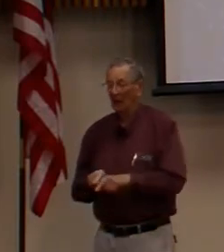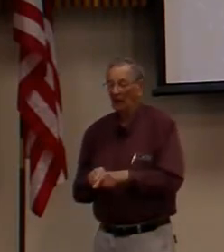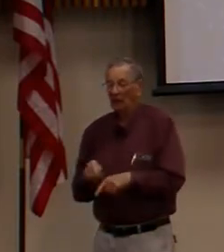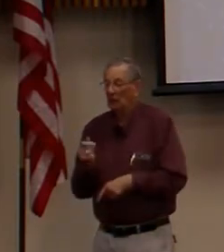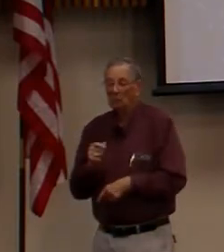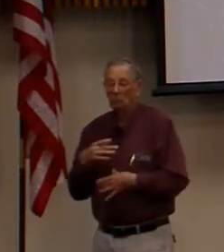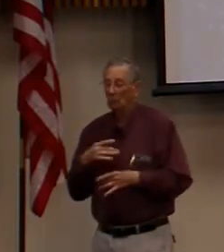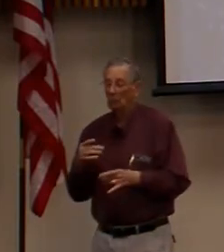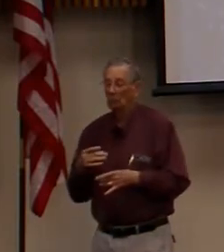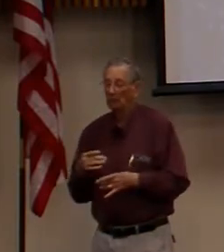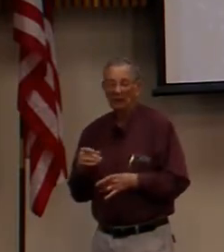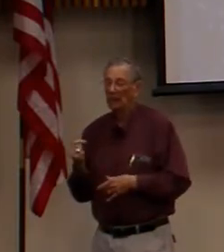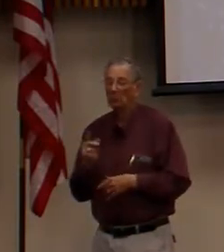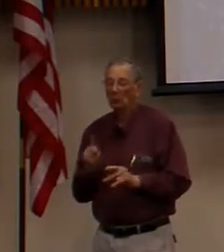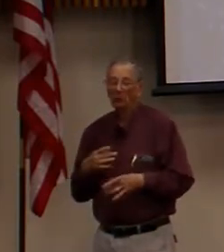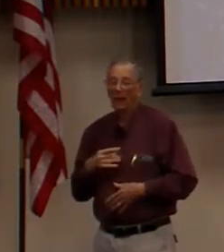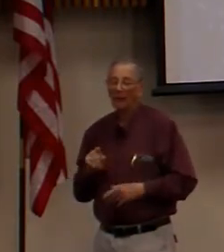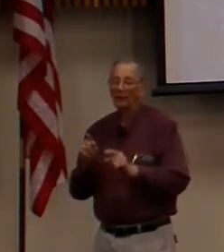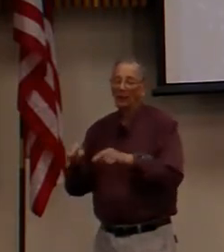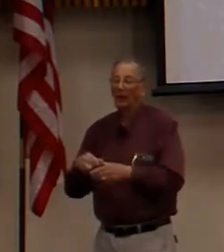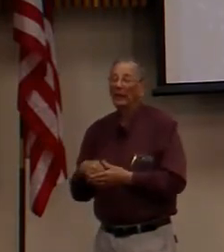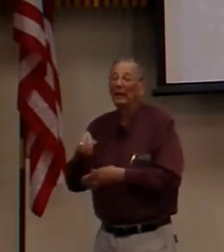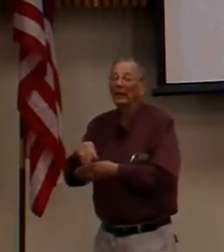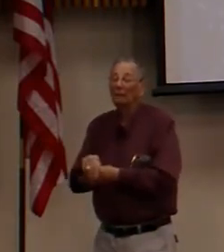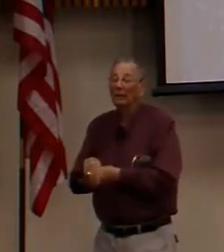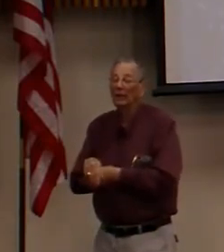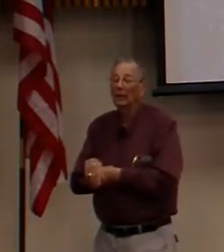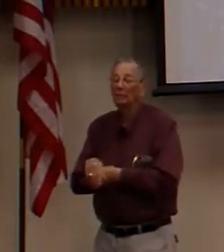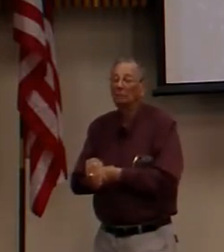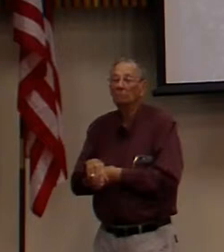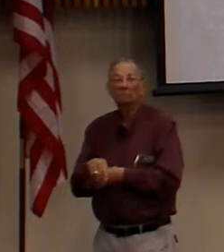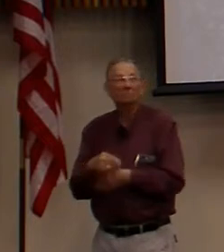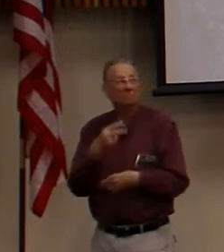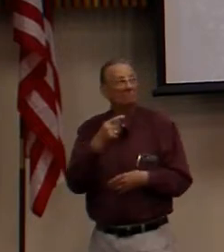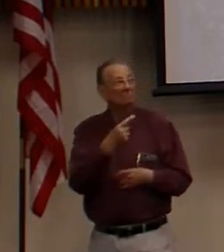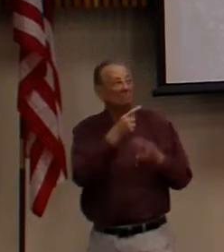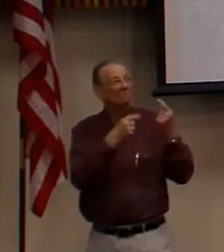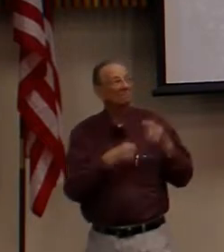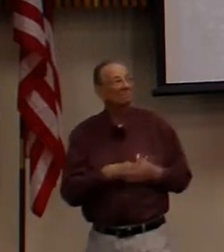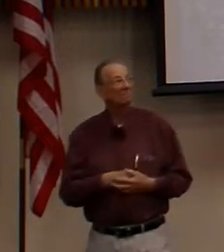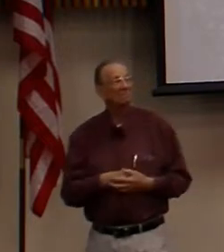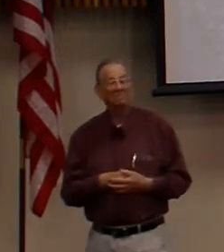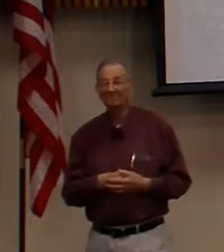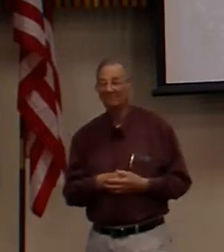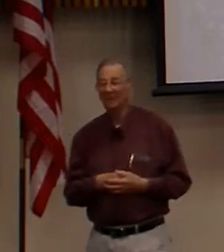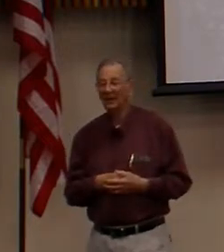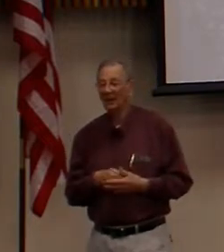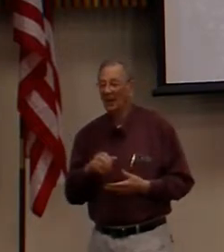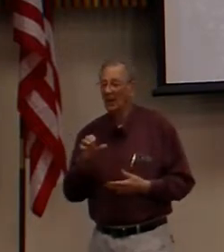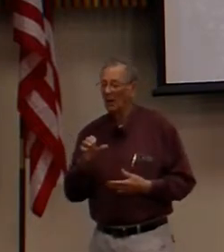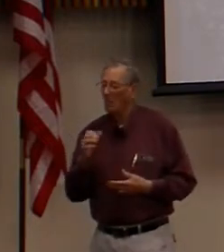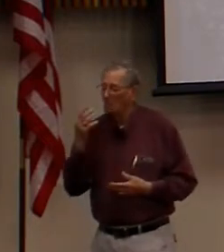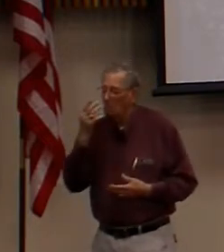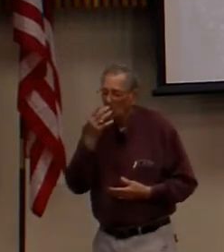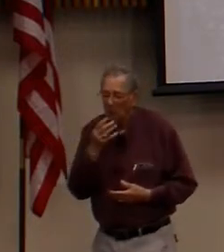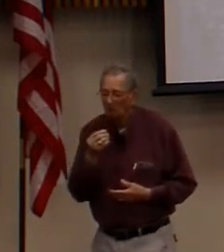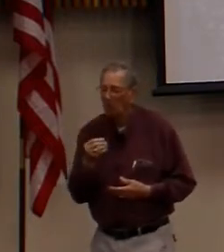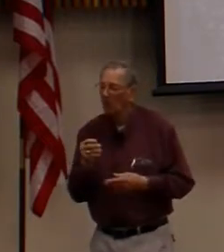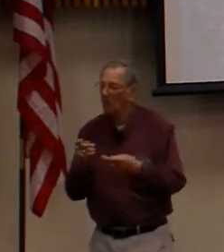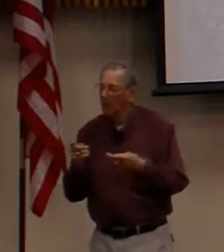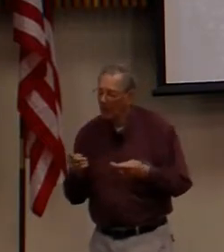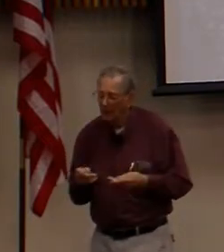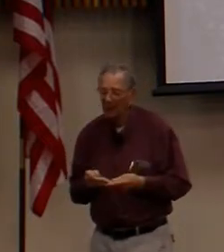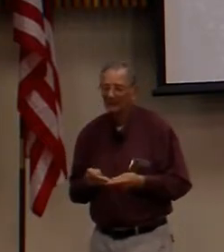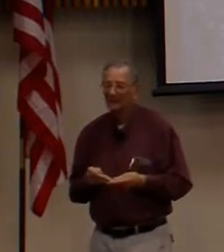be like. In the evening, you get sights kind of like this, also in the Colonial District. Just really beautiful place